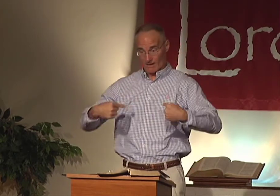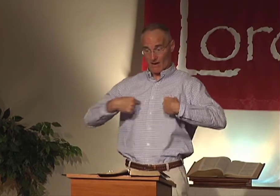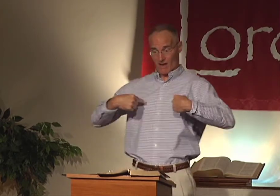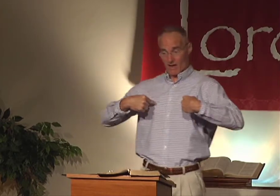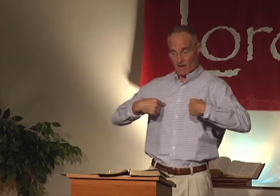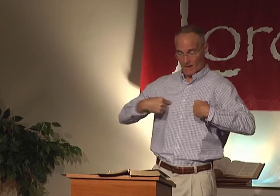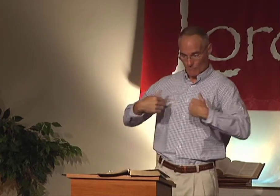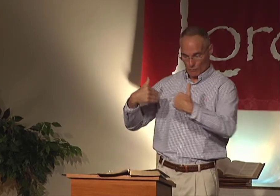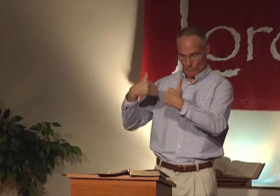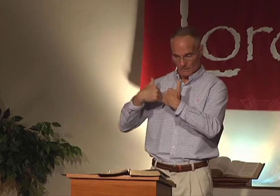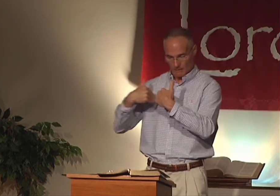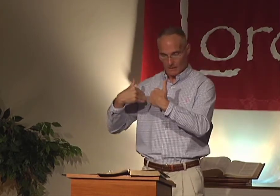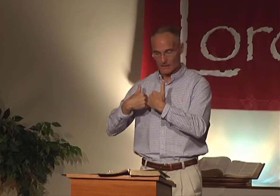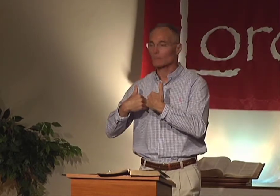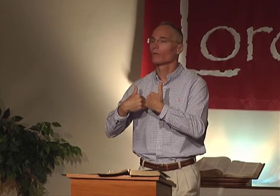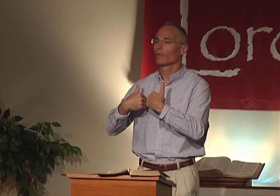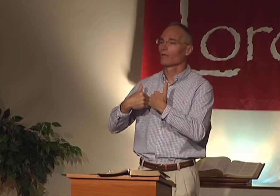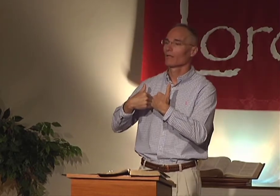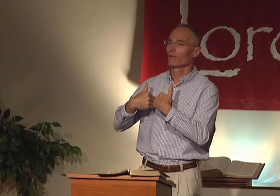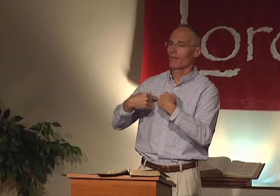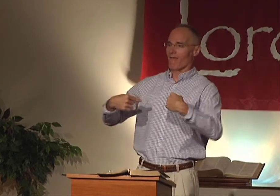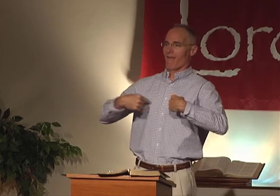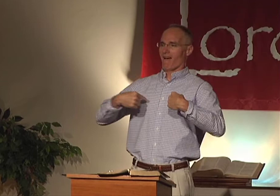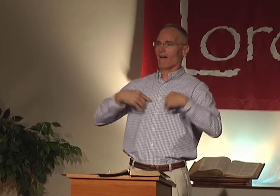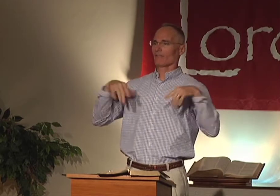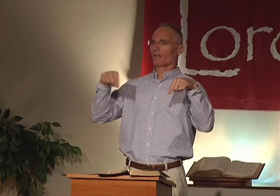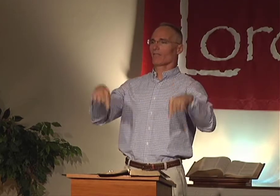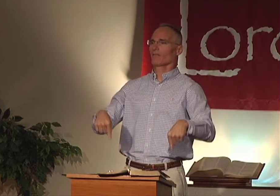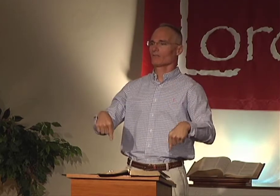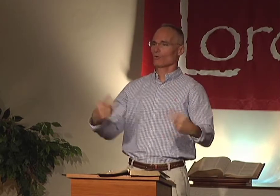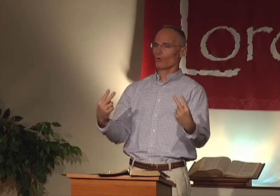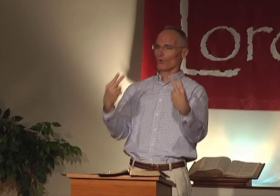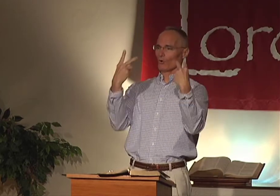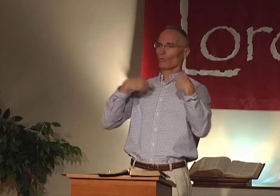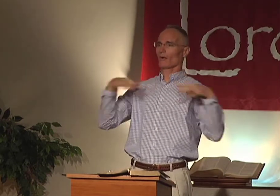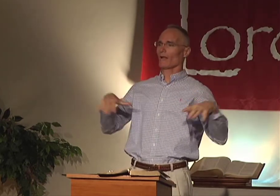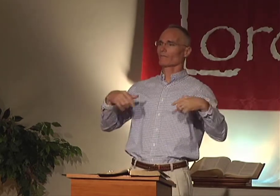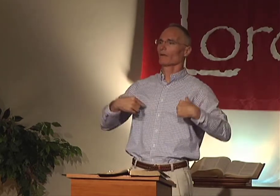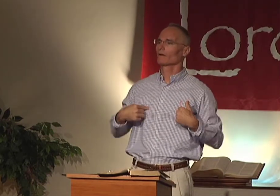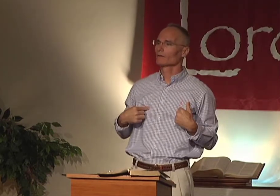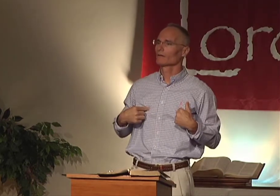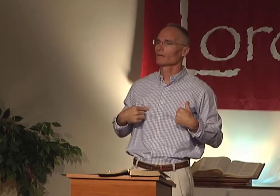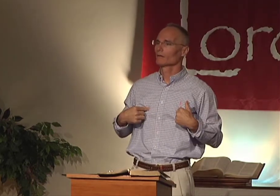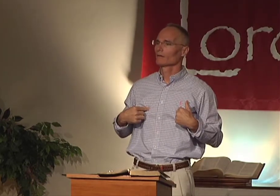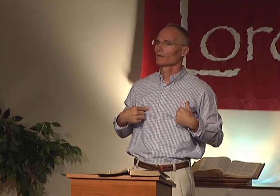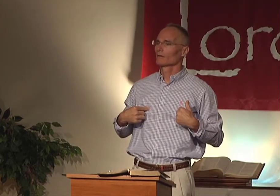Because we tend to live like I am responsible. I have done this. Look what I've done.